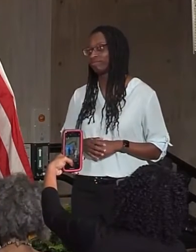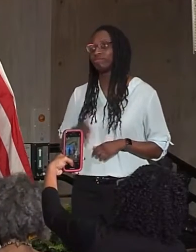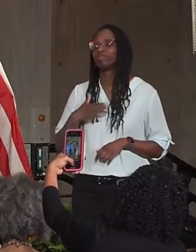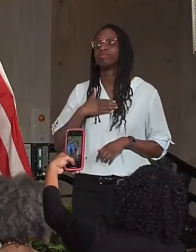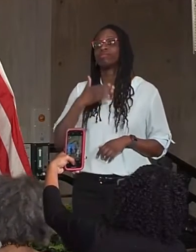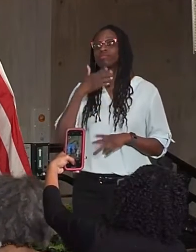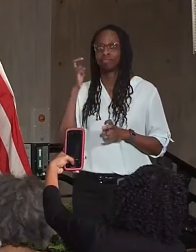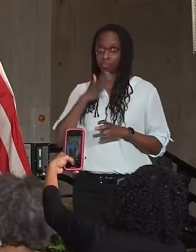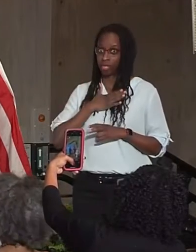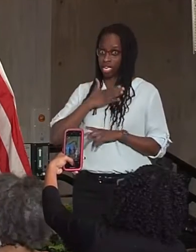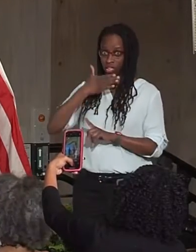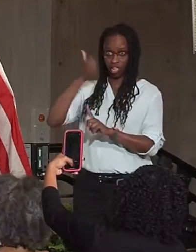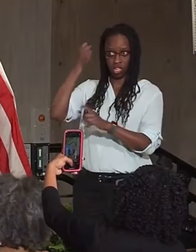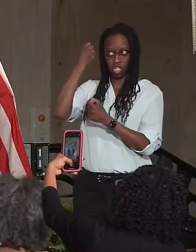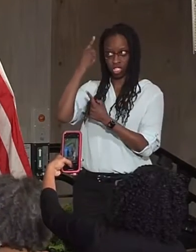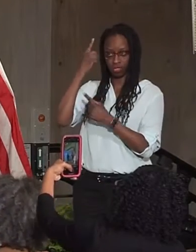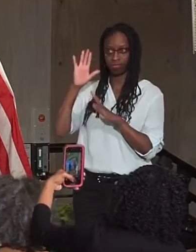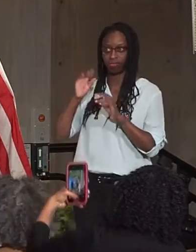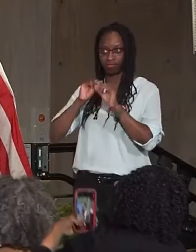and understanding,